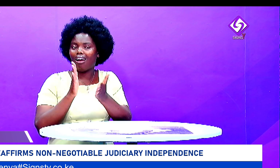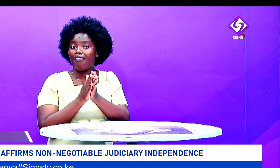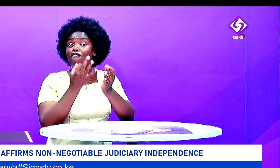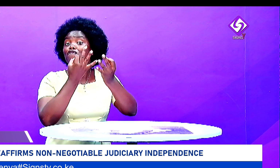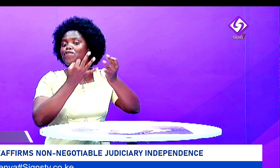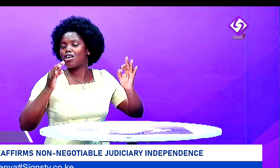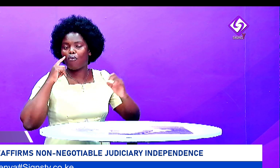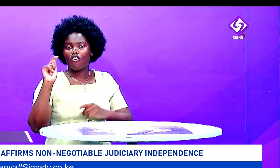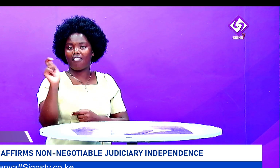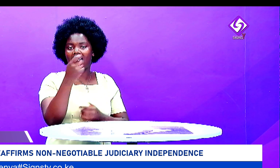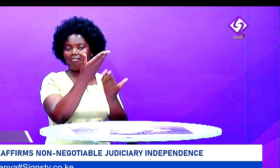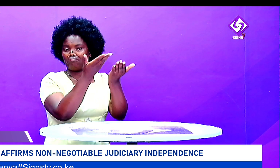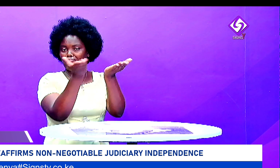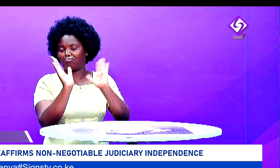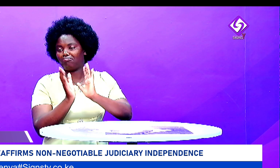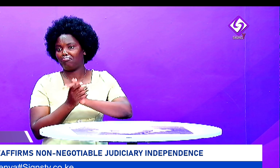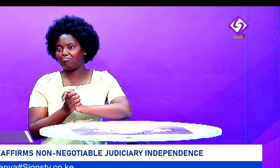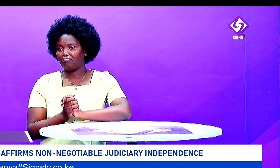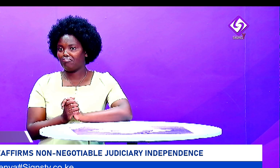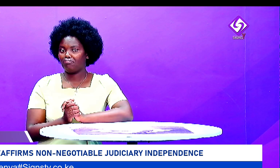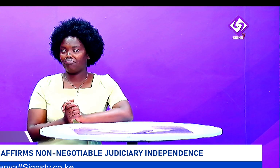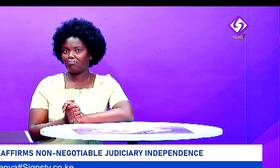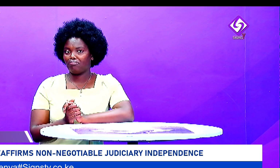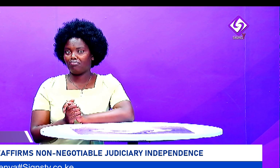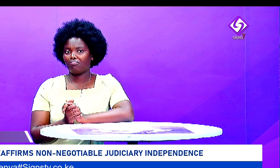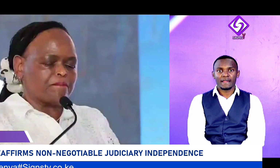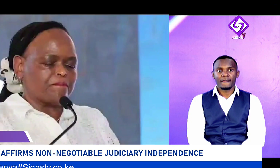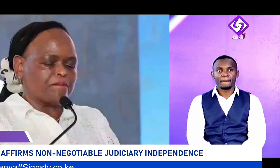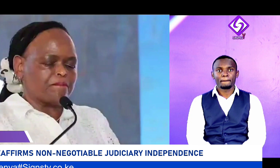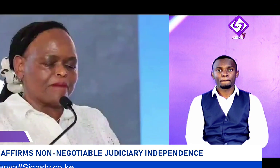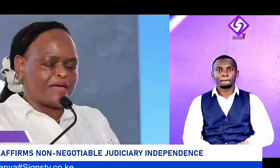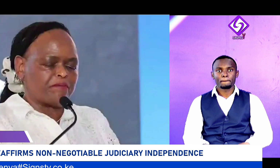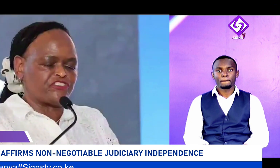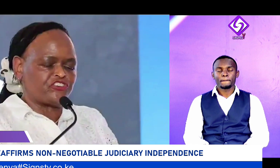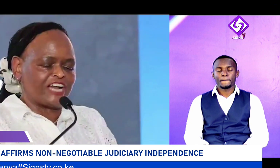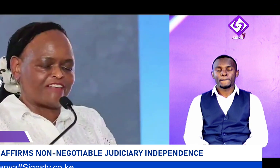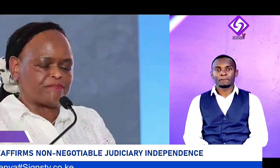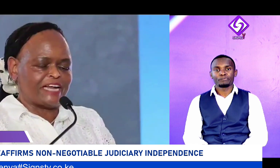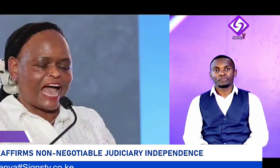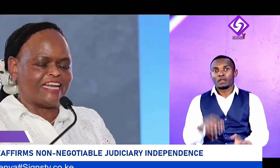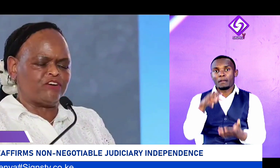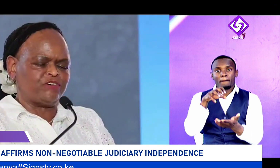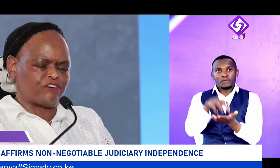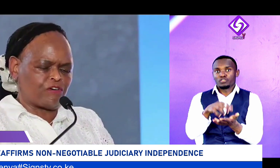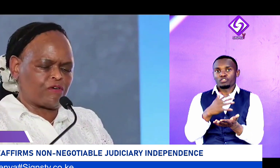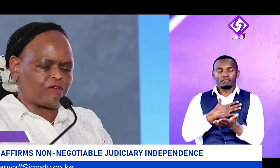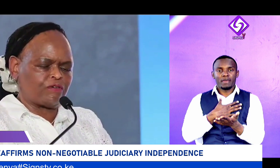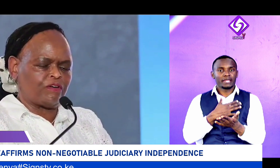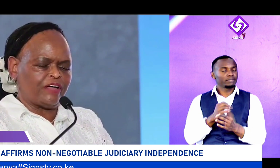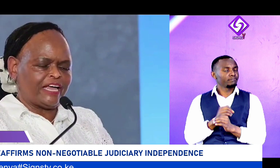the rights and the freedoms of all Kenyans. My position has been unequivocal.